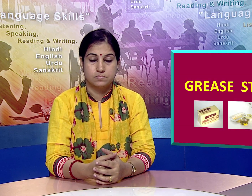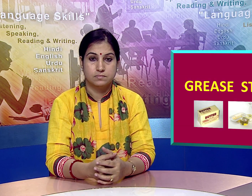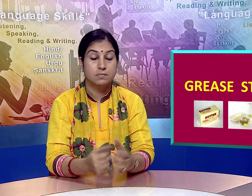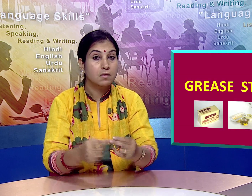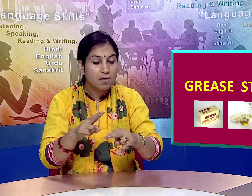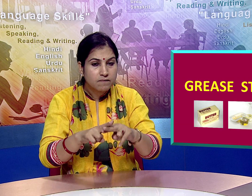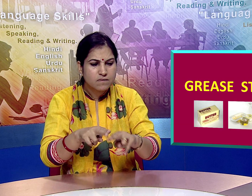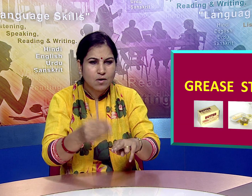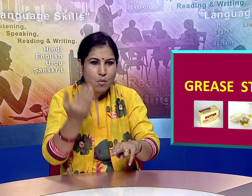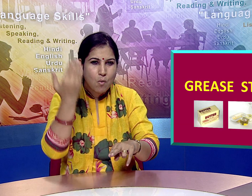If the stain is old,